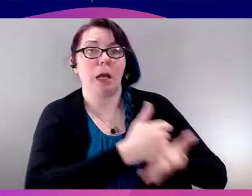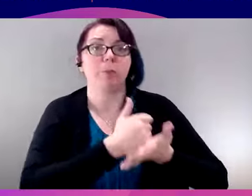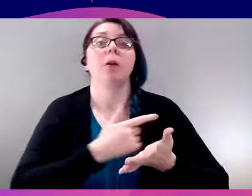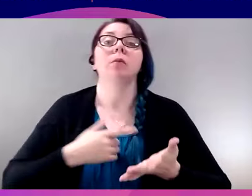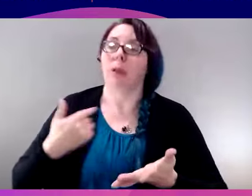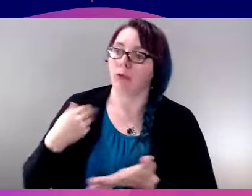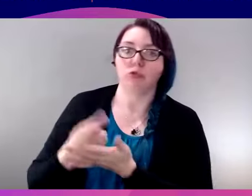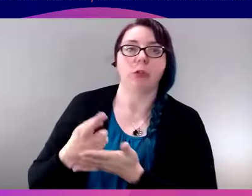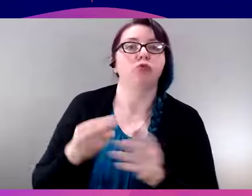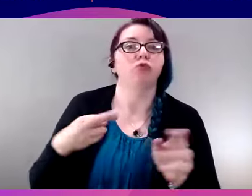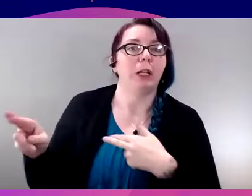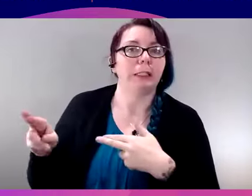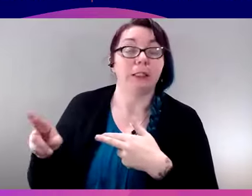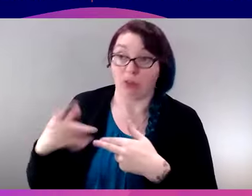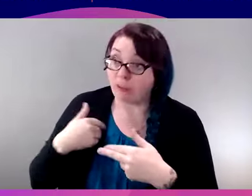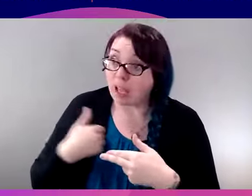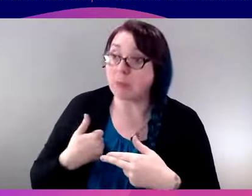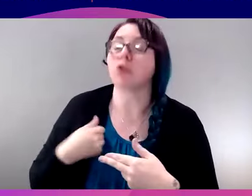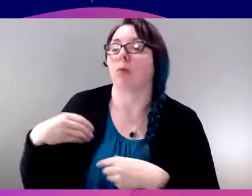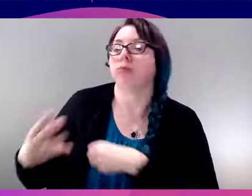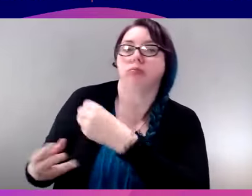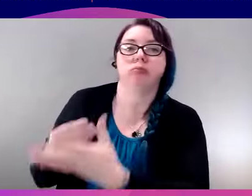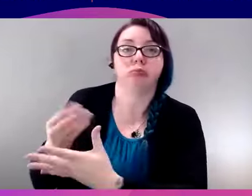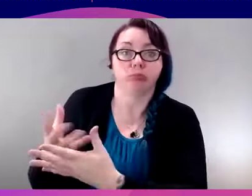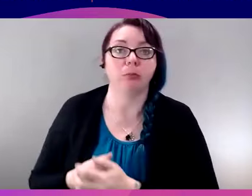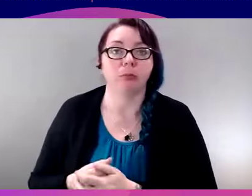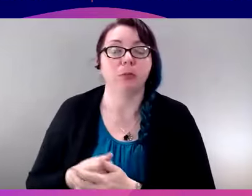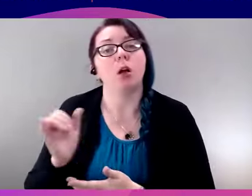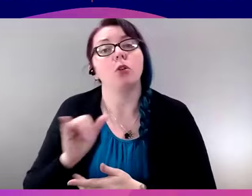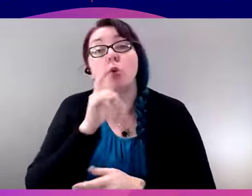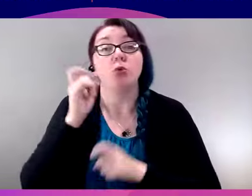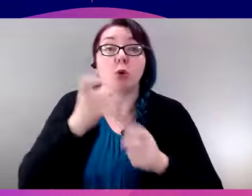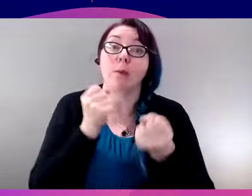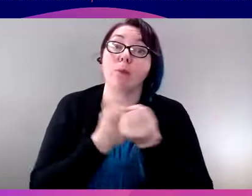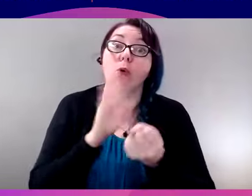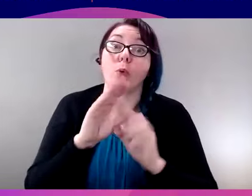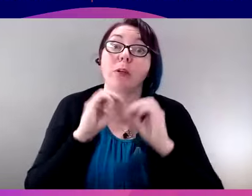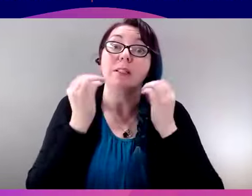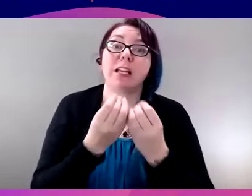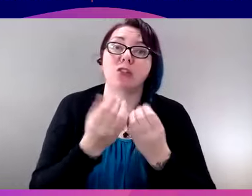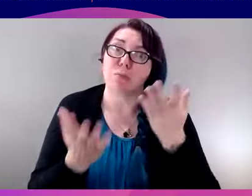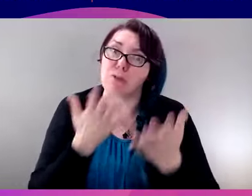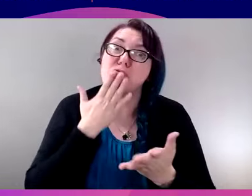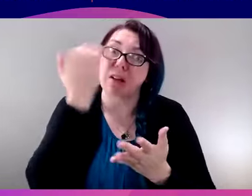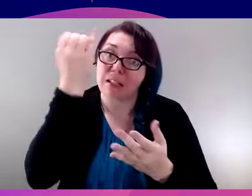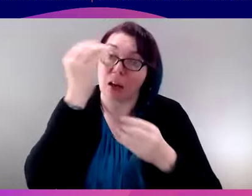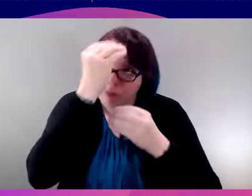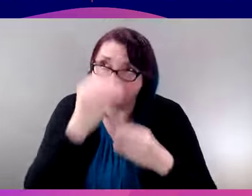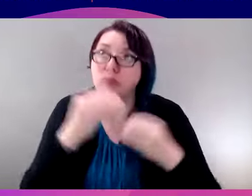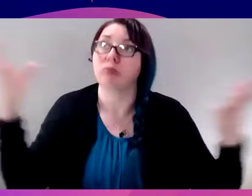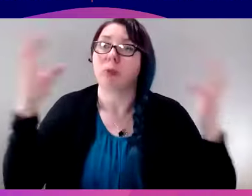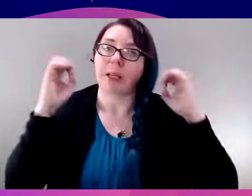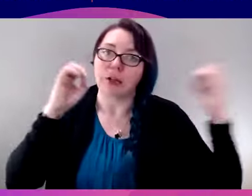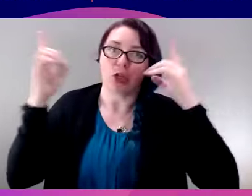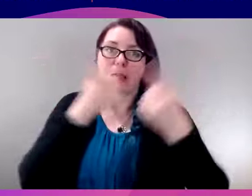your donors about the challenges and barriers that survivors face when they have animals. It